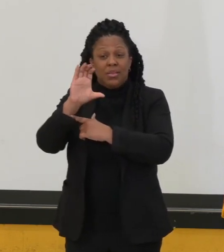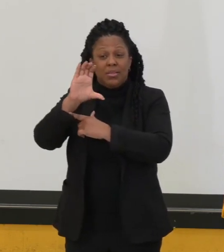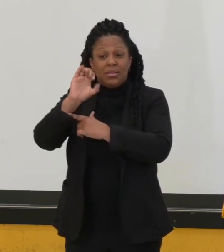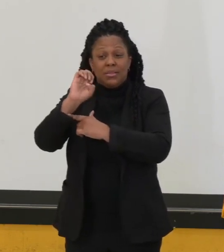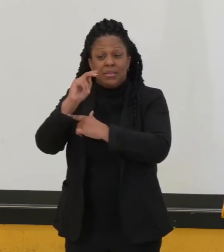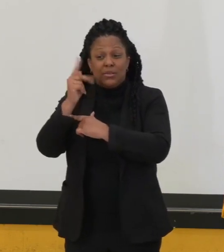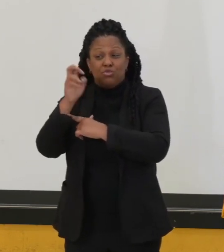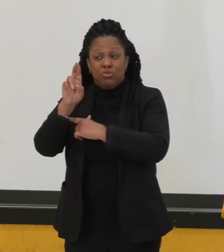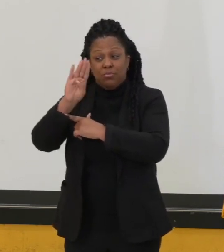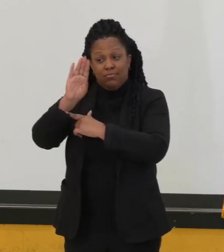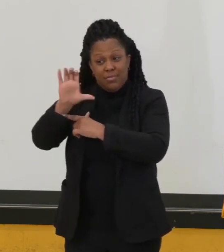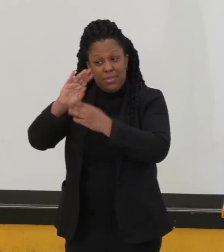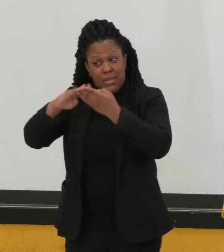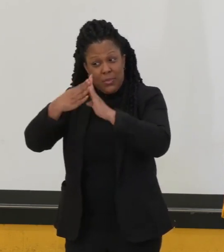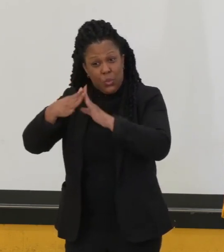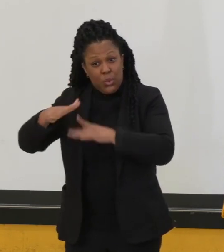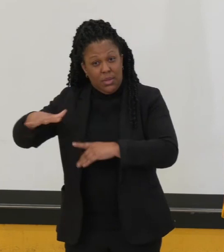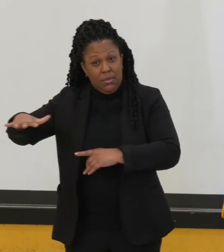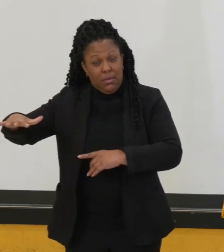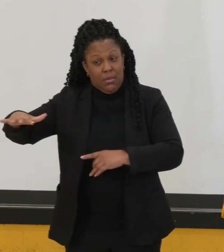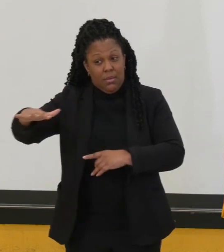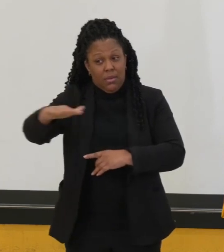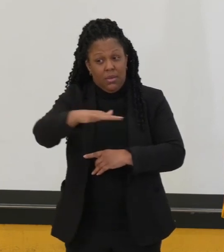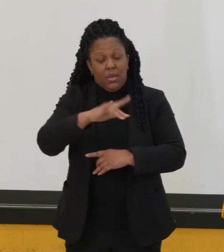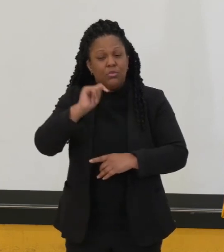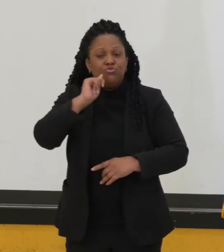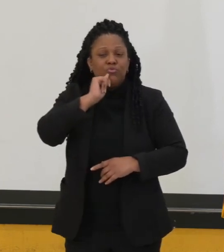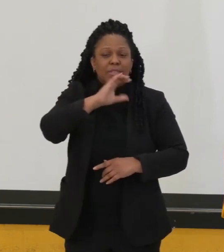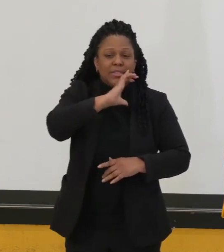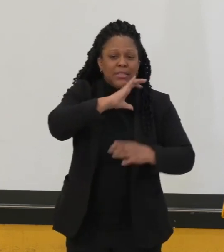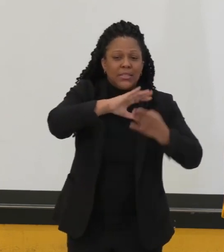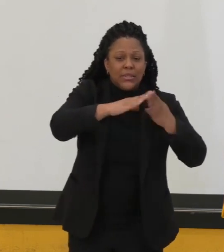community, our American community, our world community,